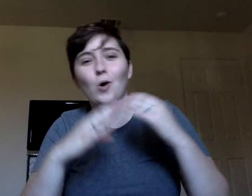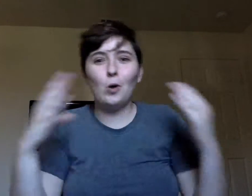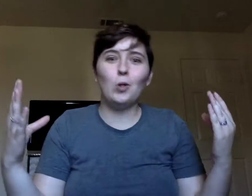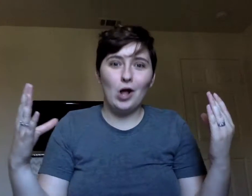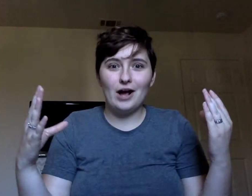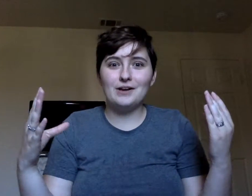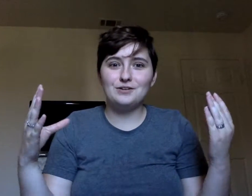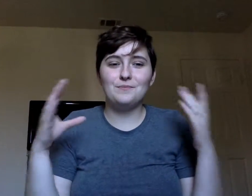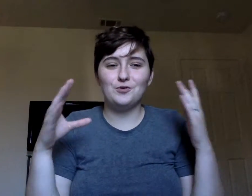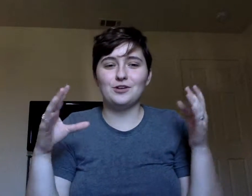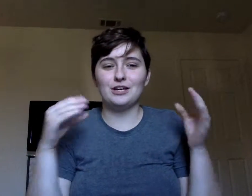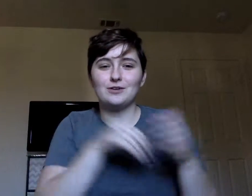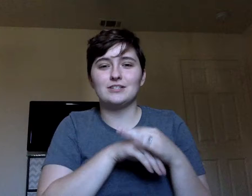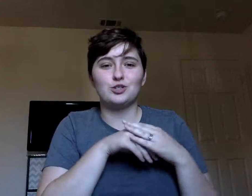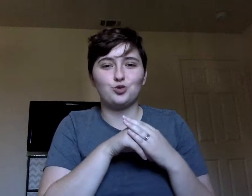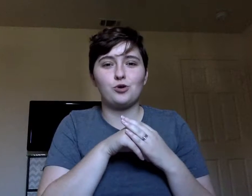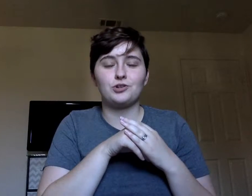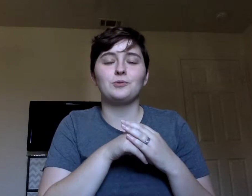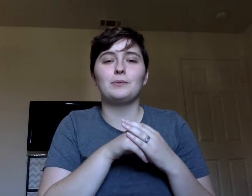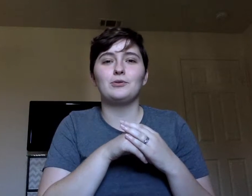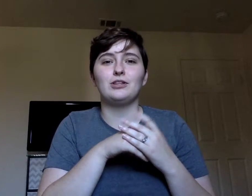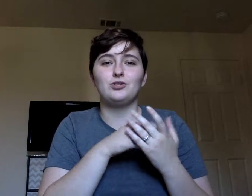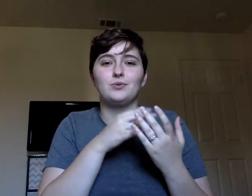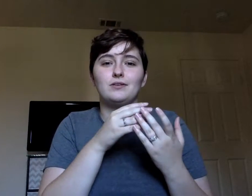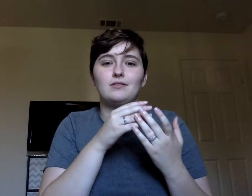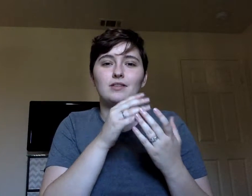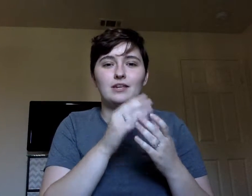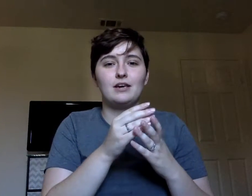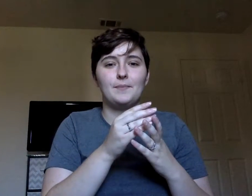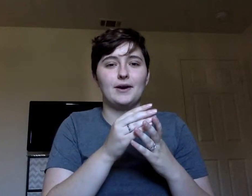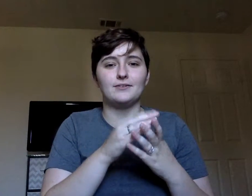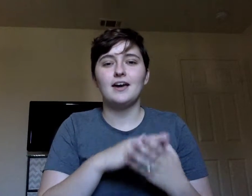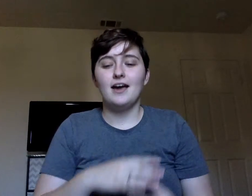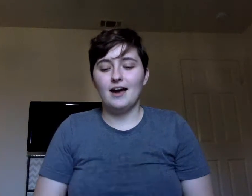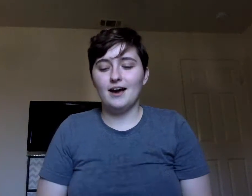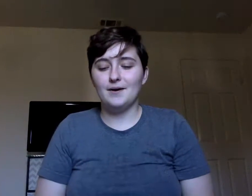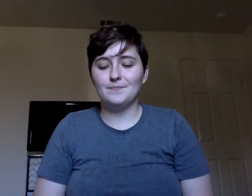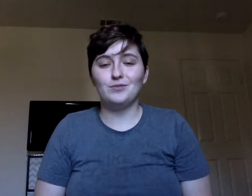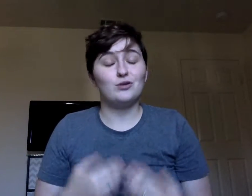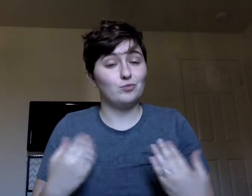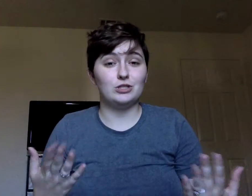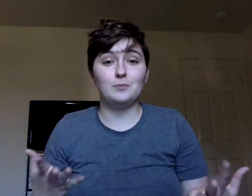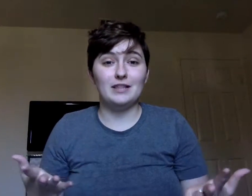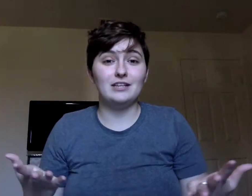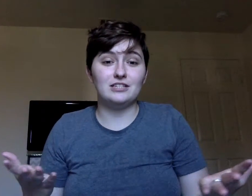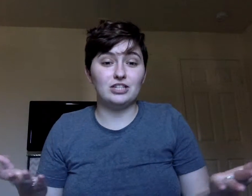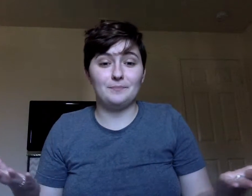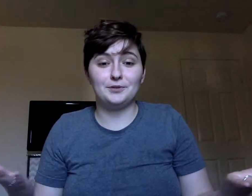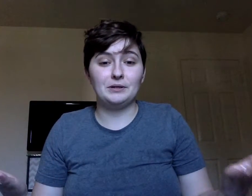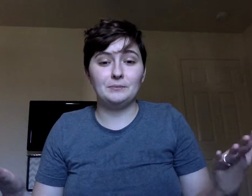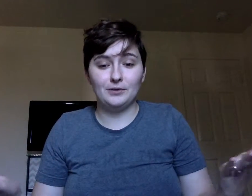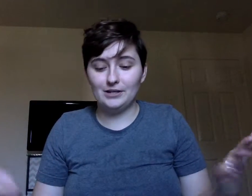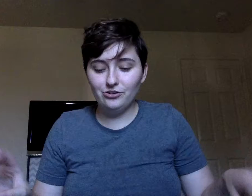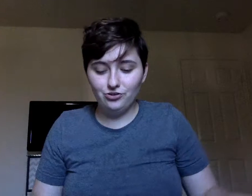whole lot more that goes into short-term memory than you would think about, which made this chapter pretty